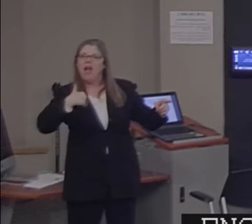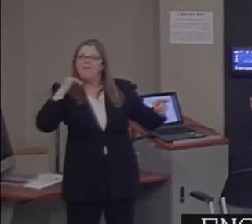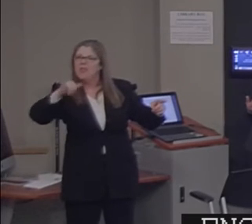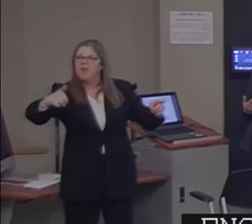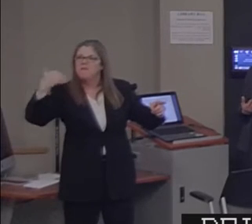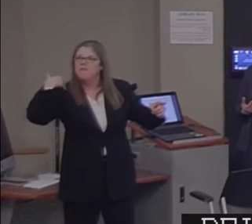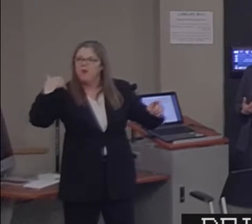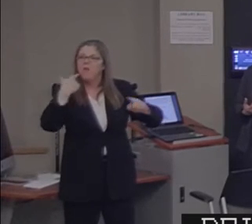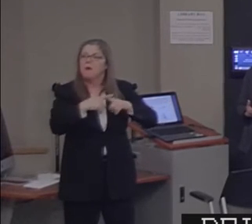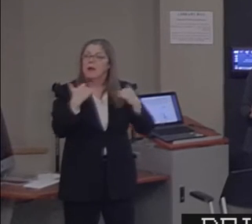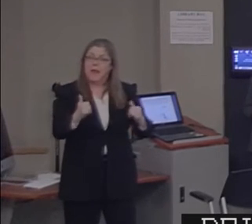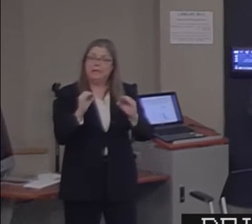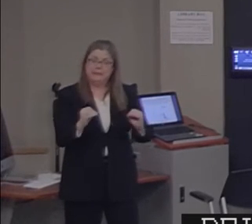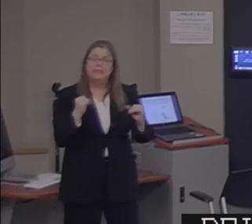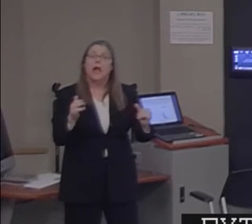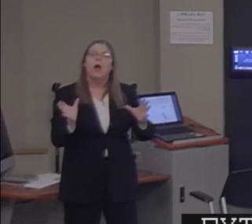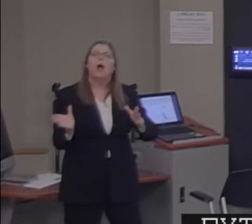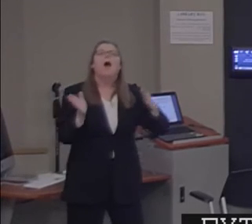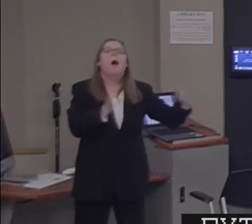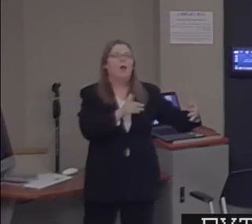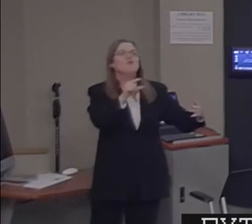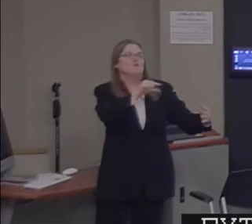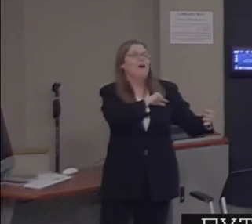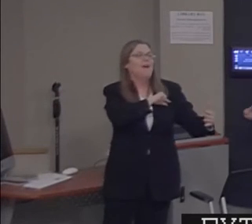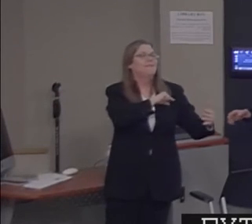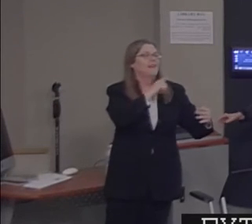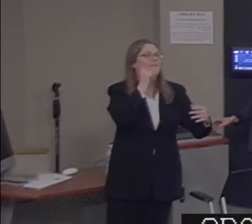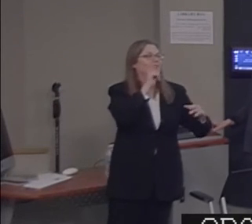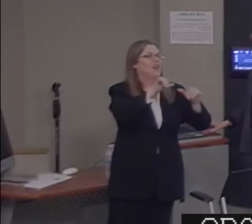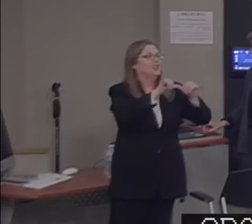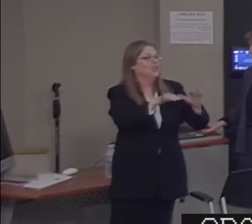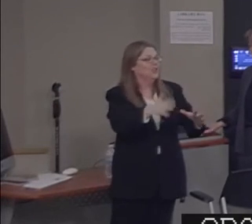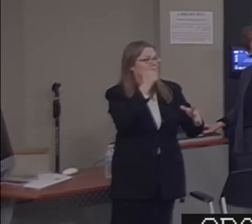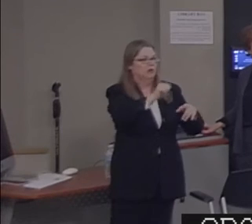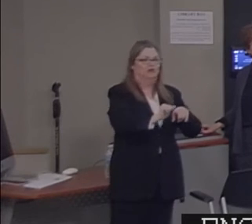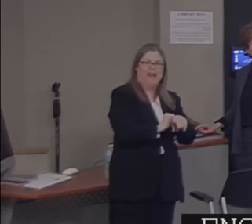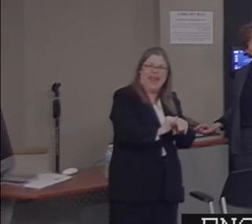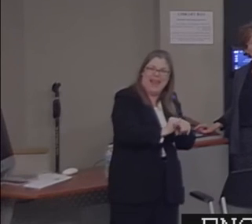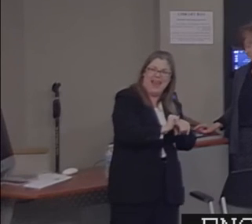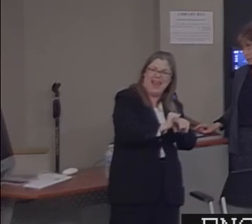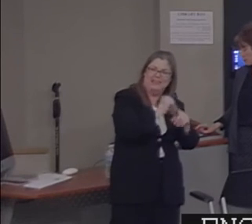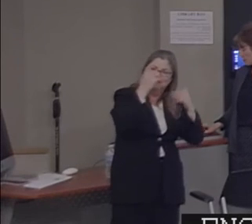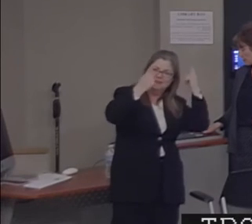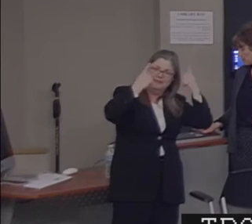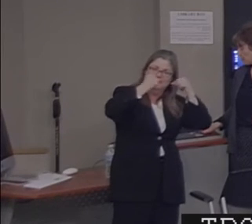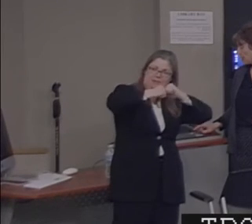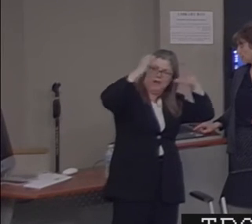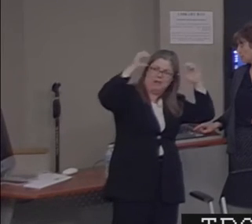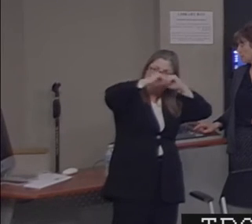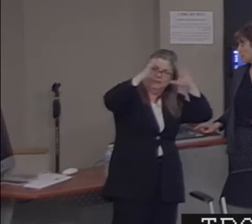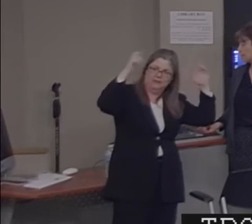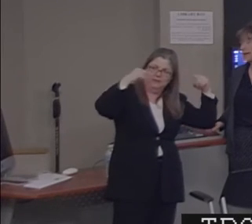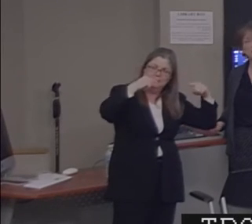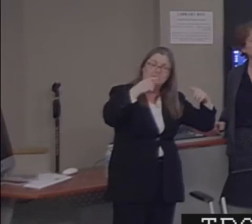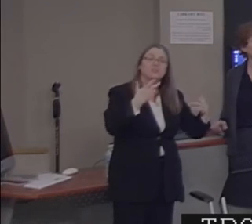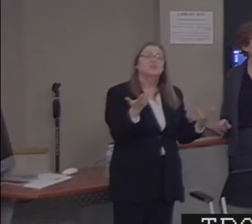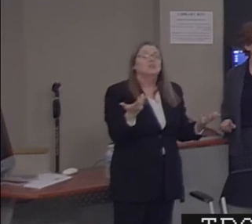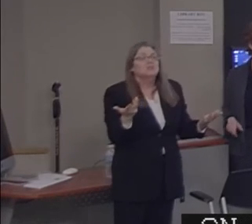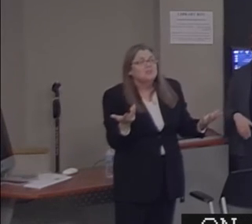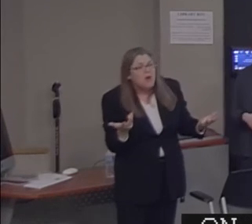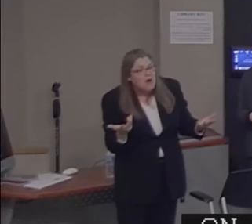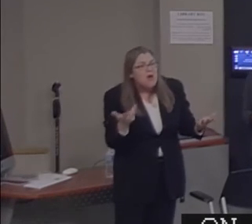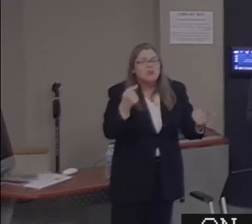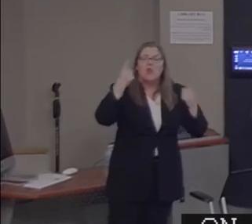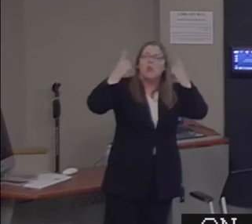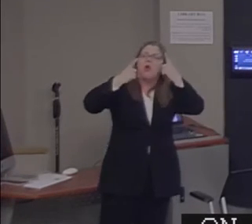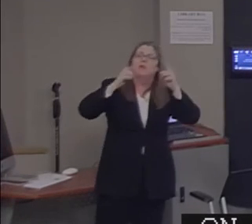spatially qualified to be an engineer if we did more training. So it's a thought experiment, but it suggests the possibility that